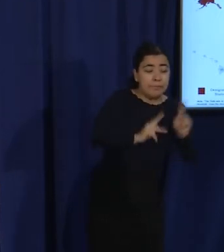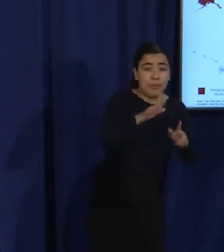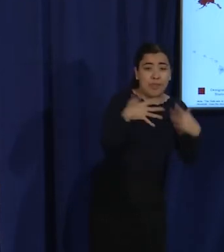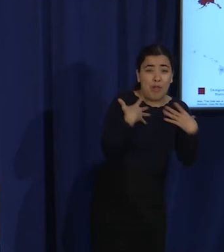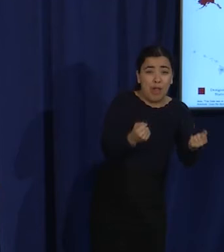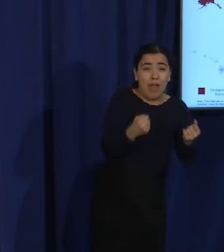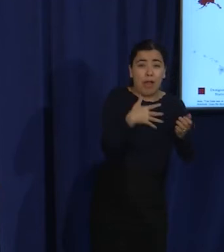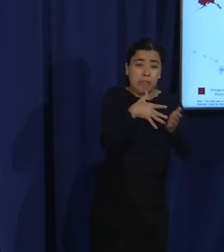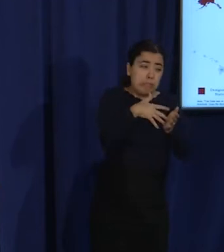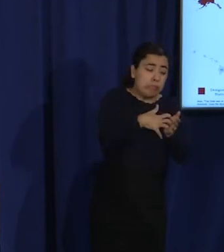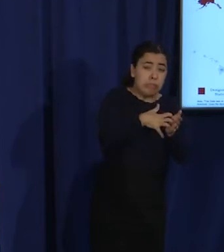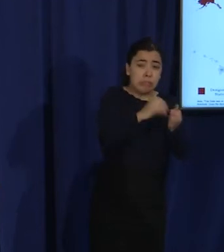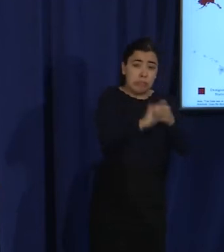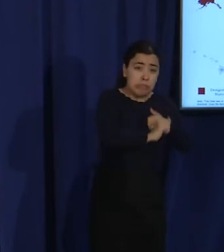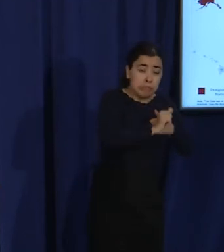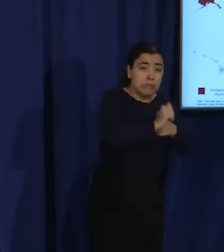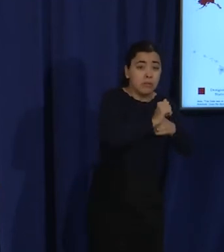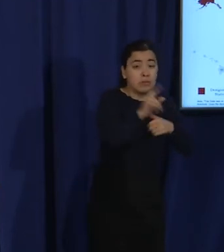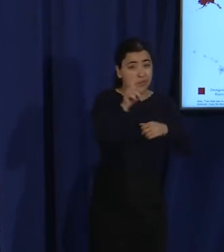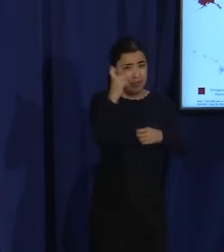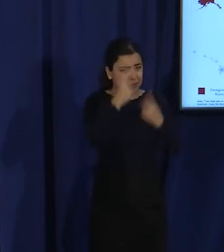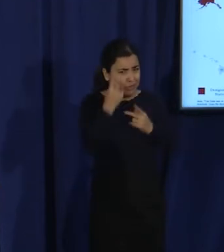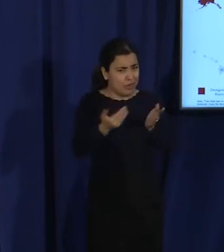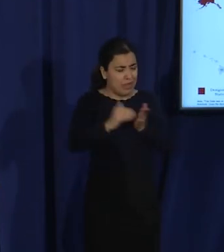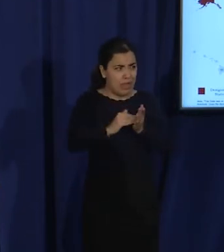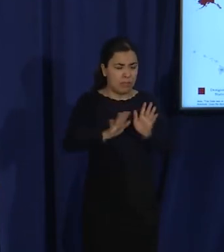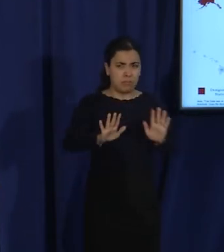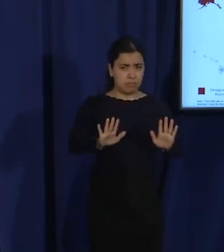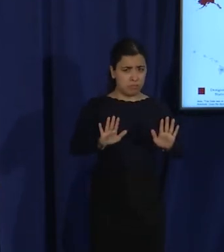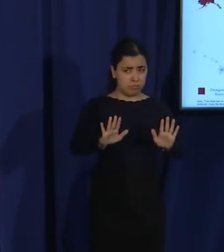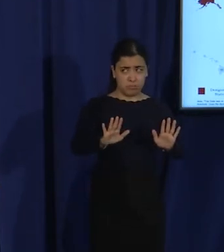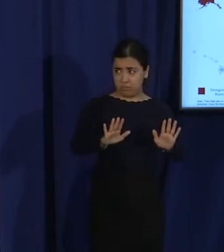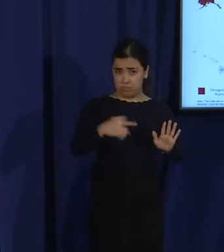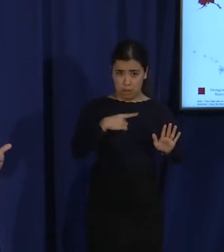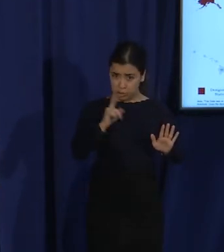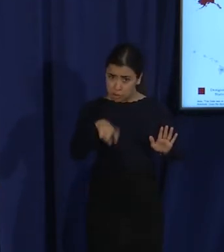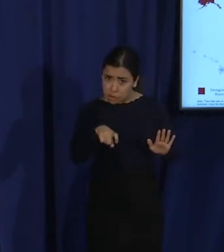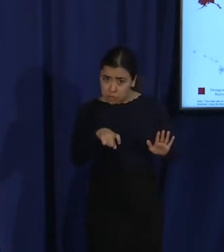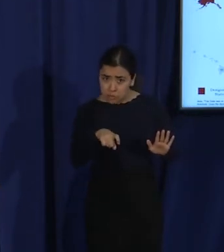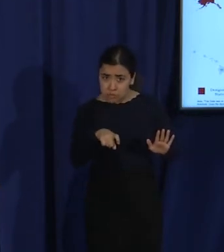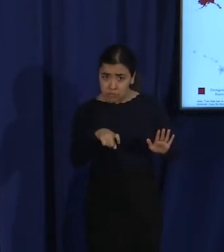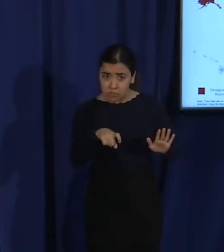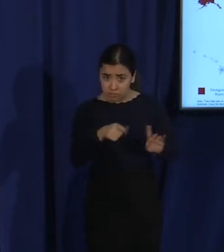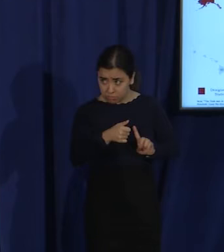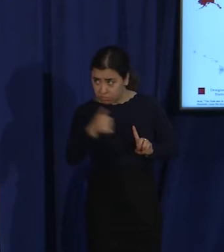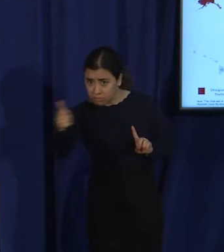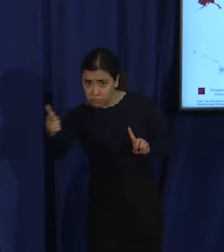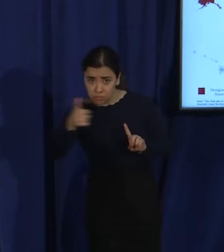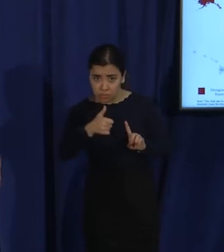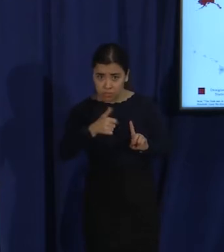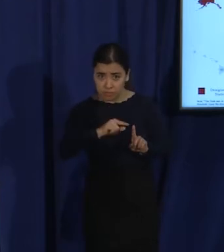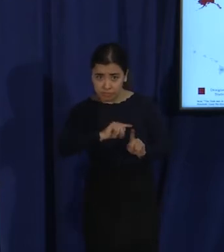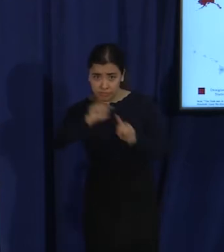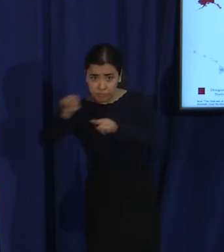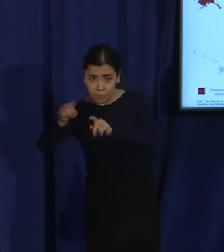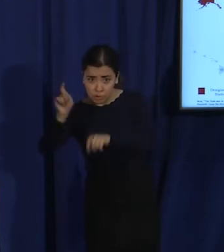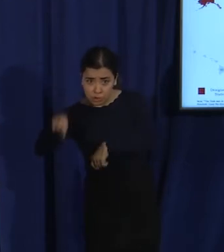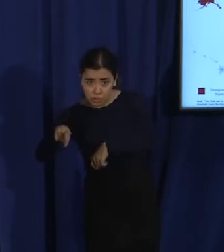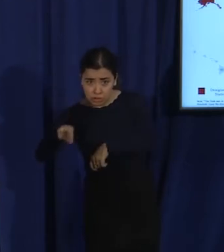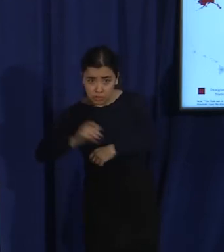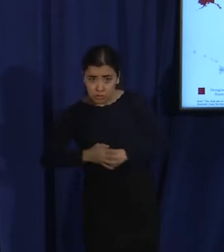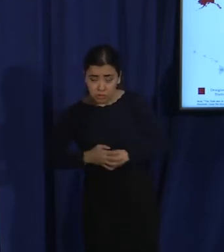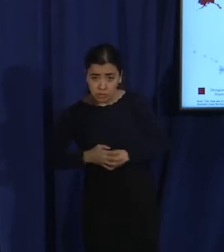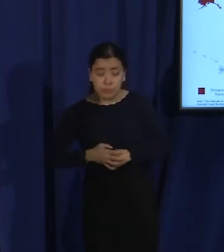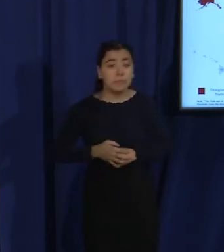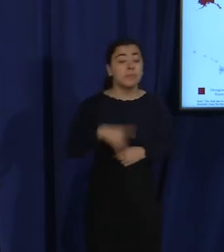the year for travel. We're particularly concerned where we think about college students, for example, who may travel a